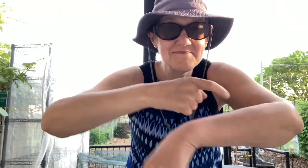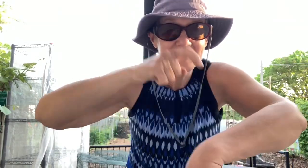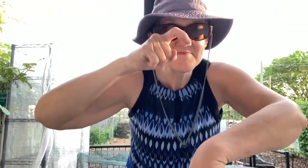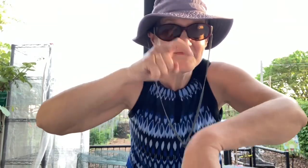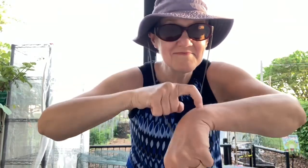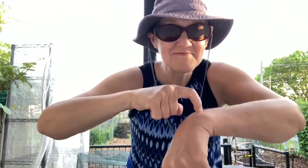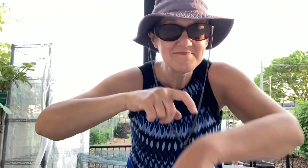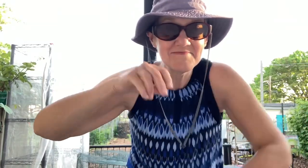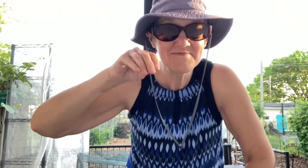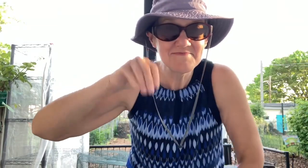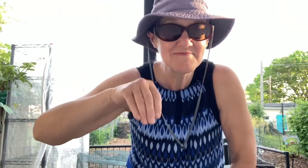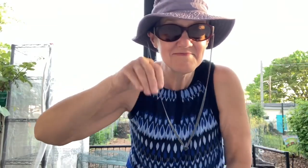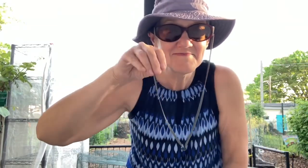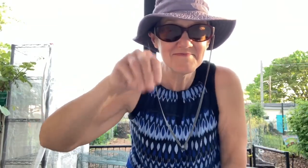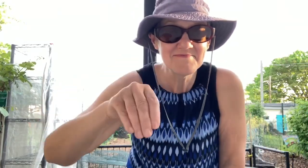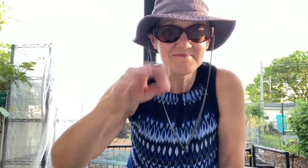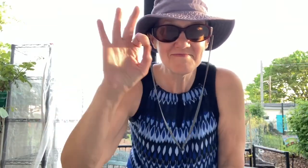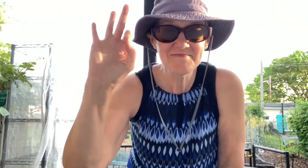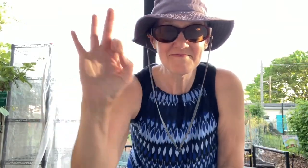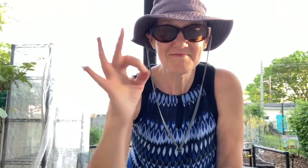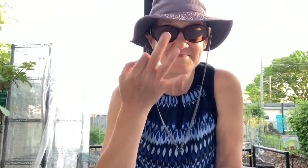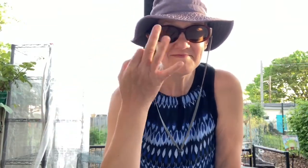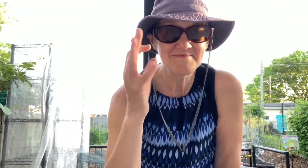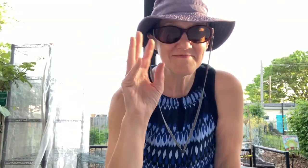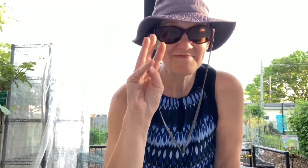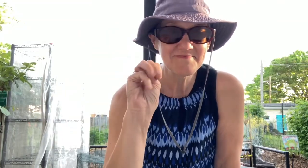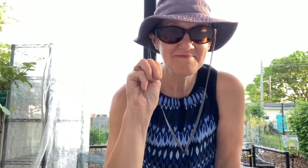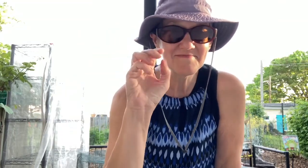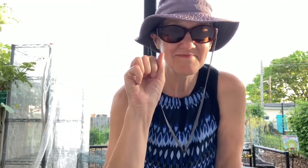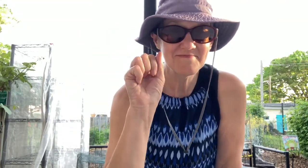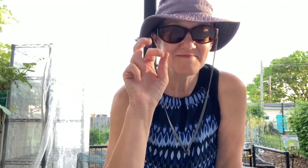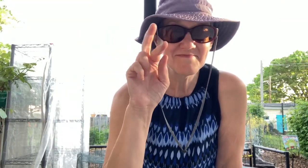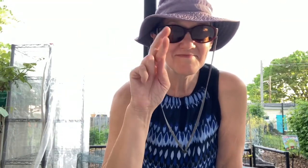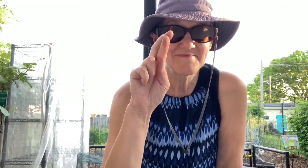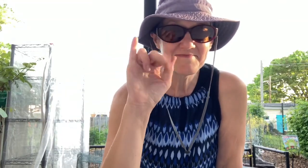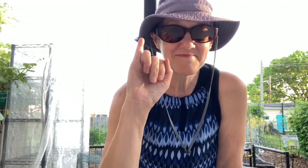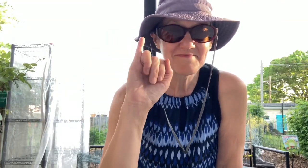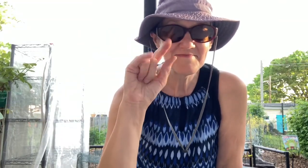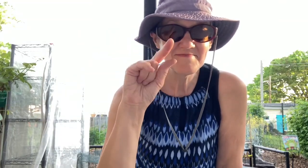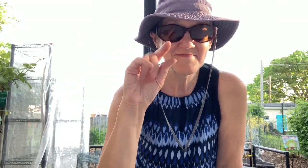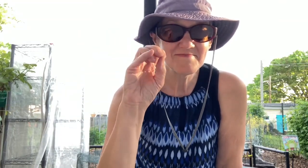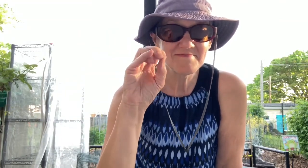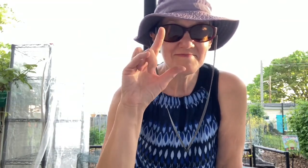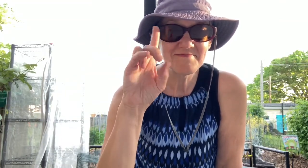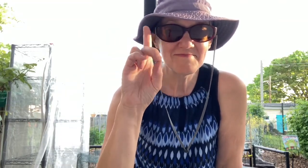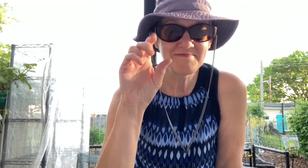Today it's time to plant out our French marigolds.